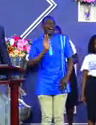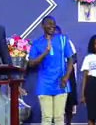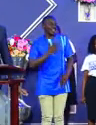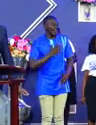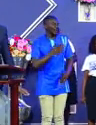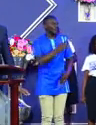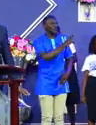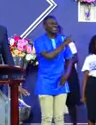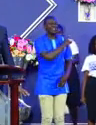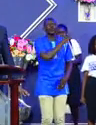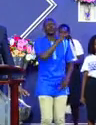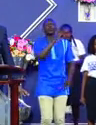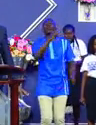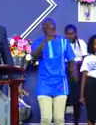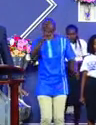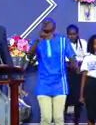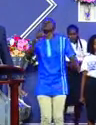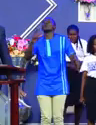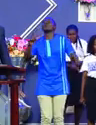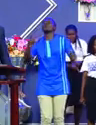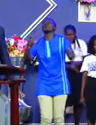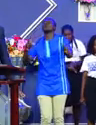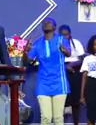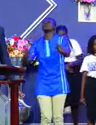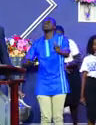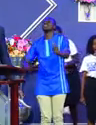oh, I am the